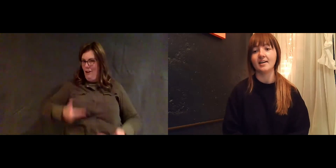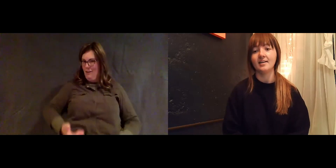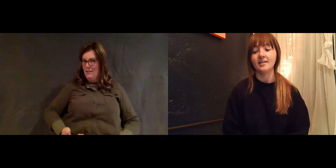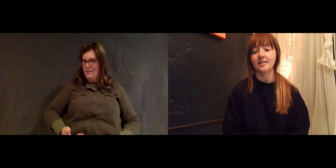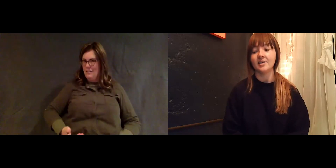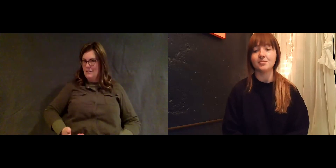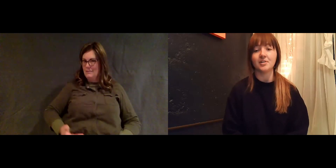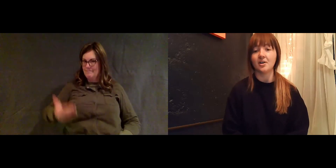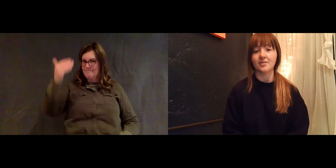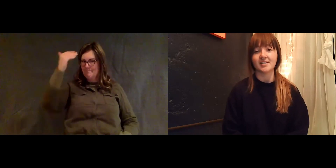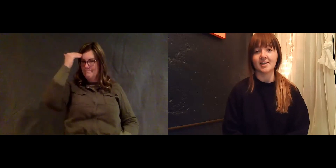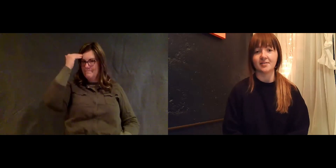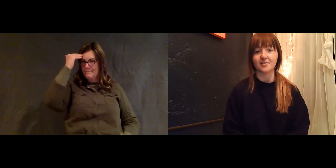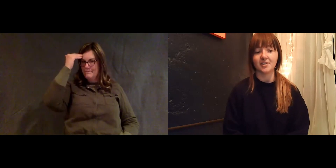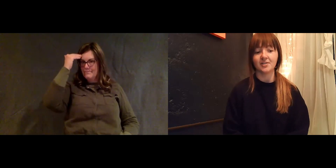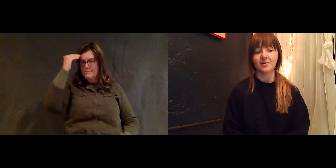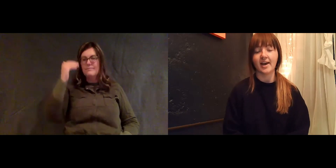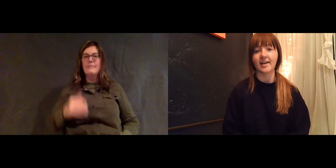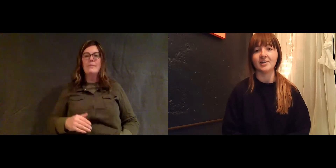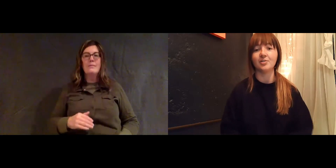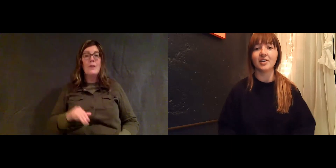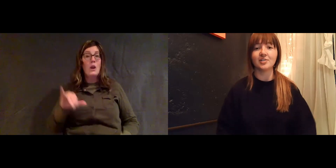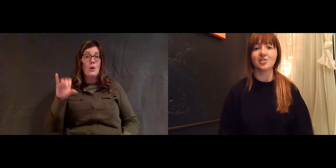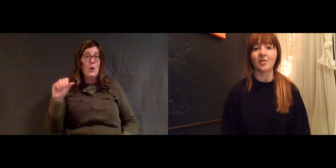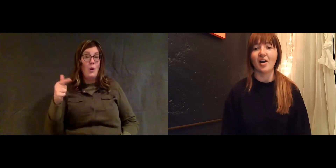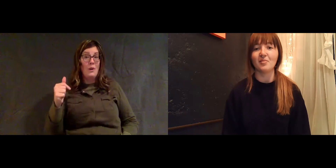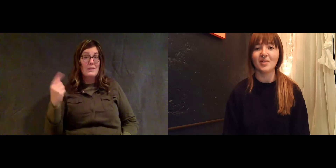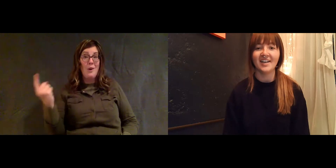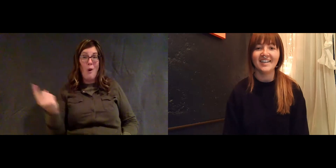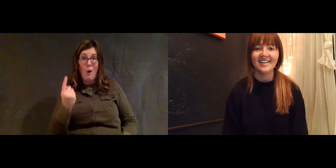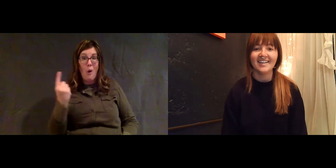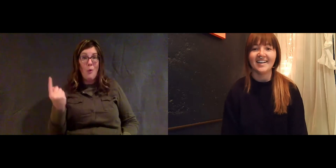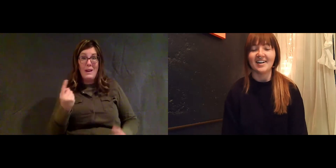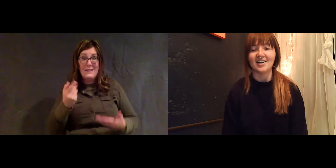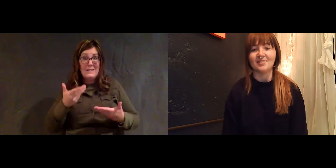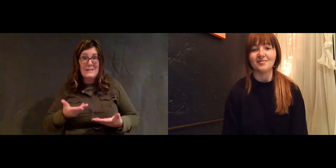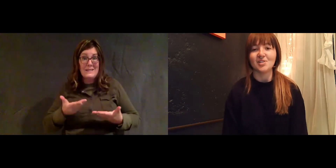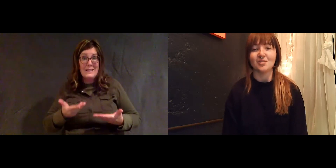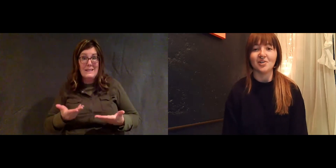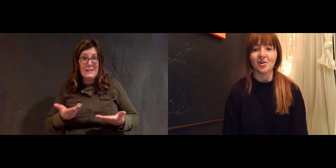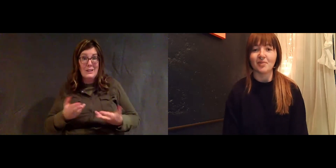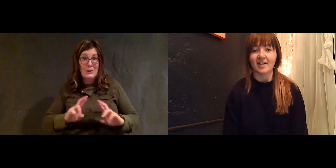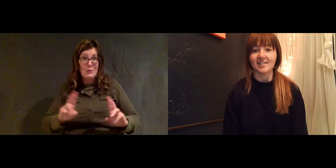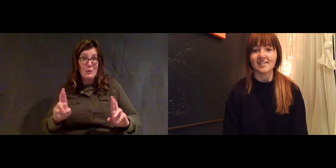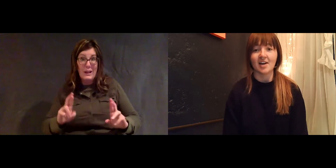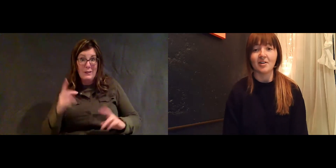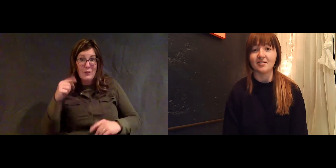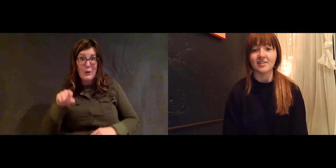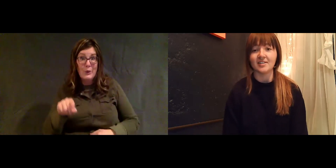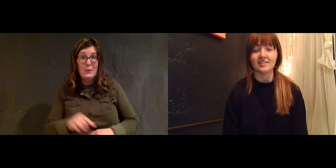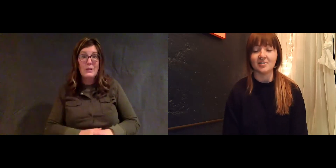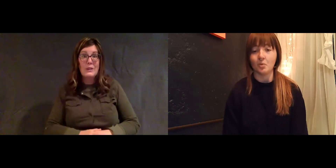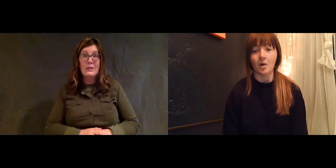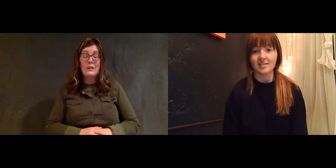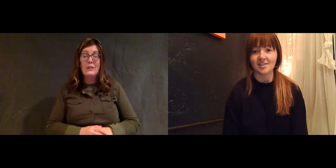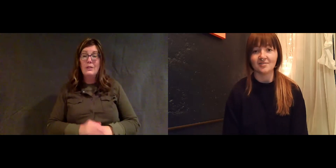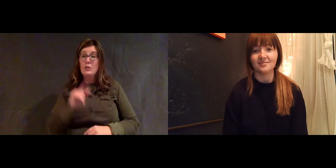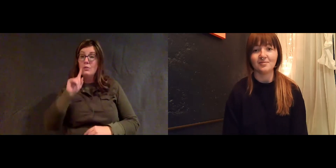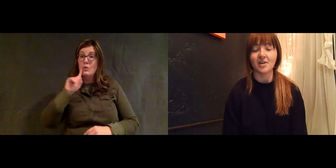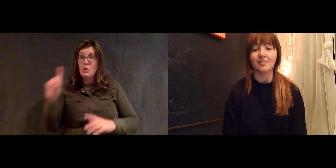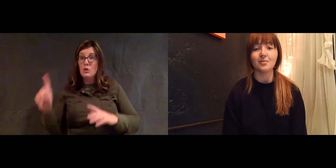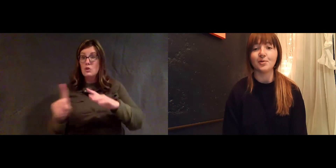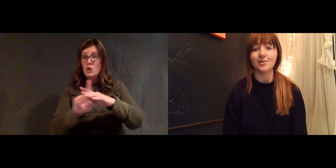that it's really always there for you, and you can show up to a yoga practice however you want